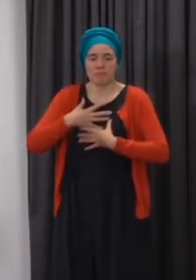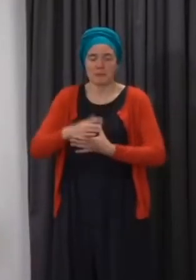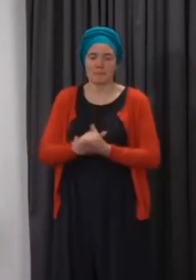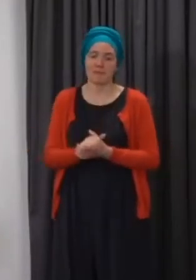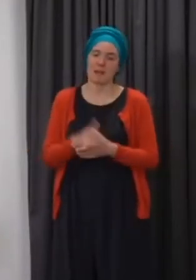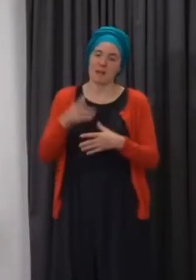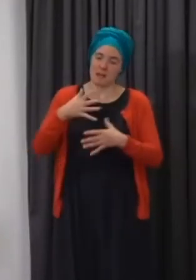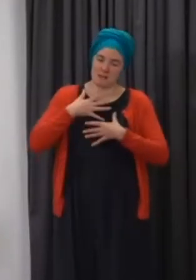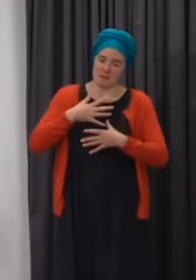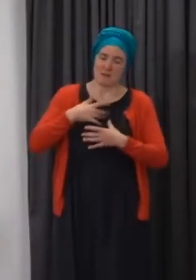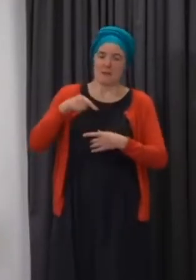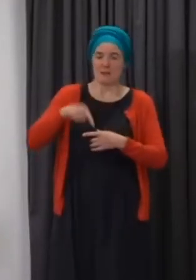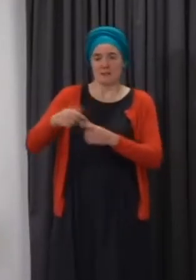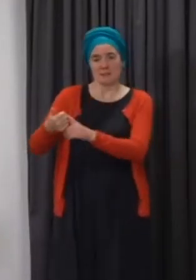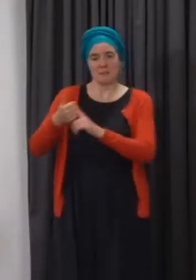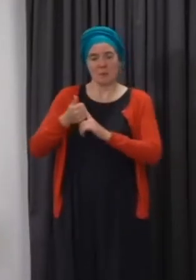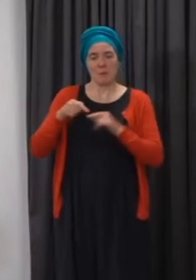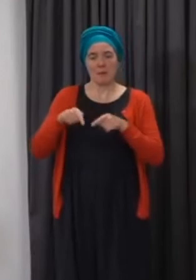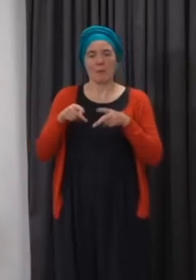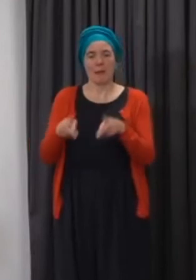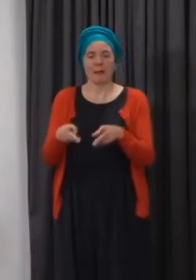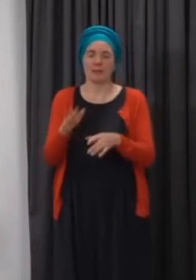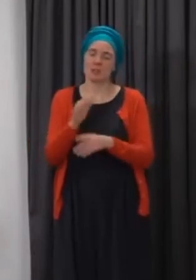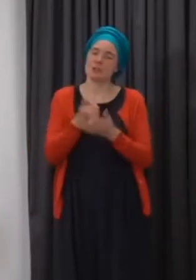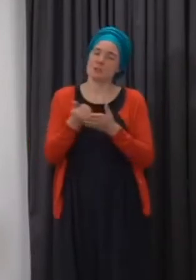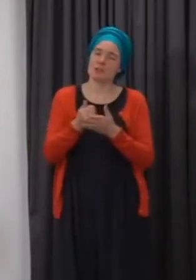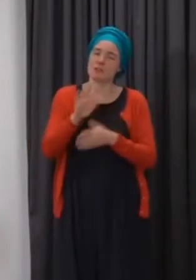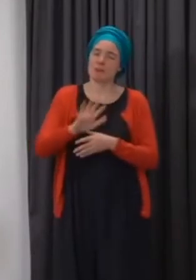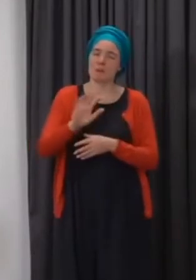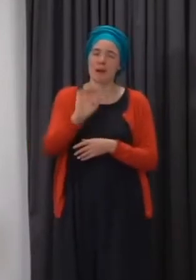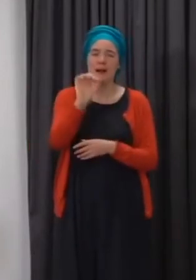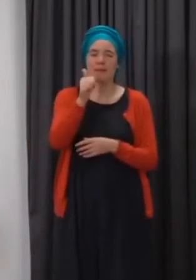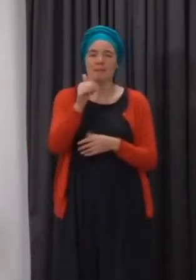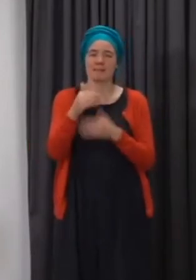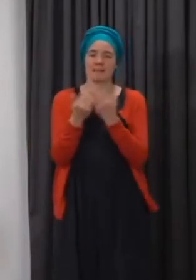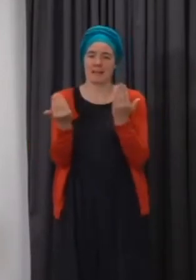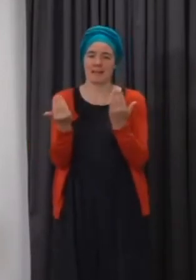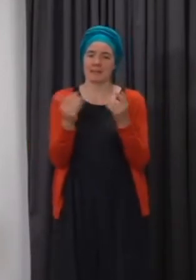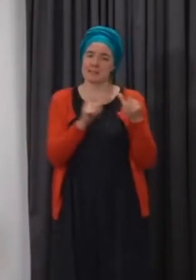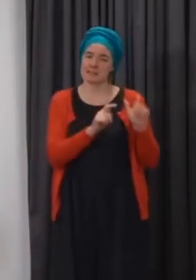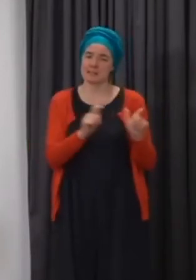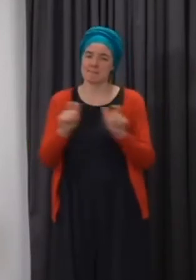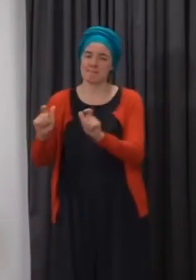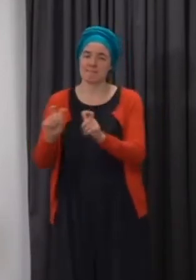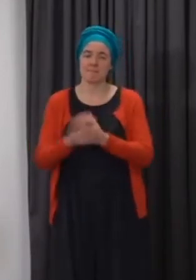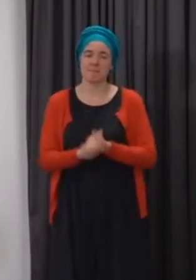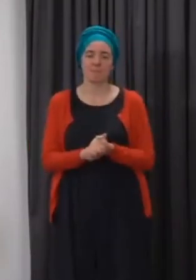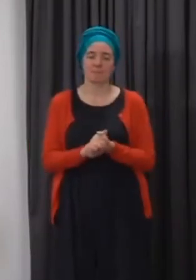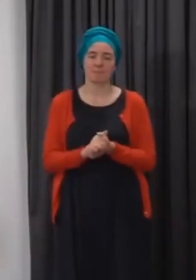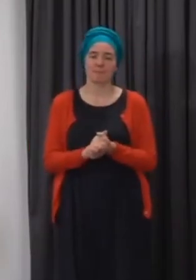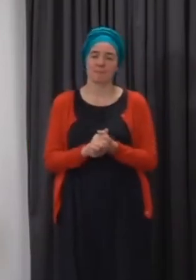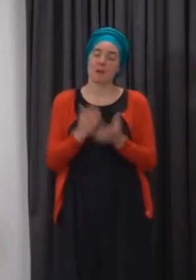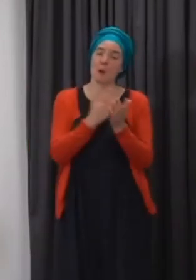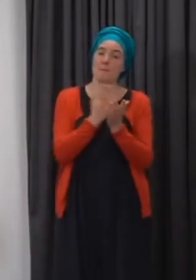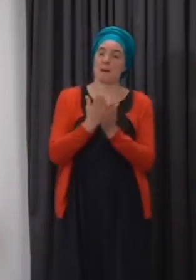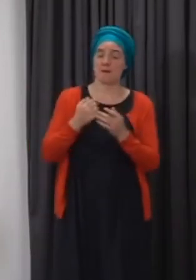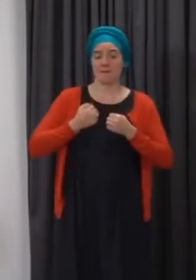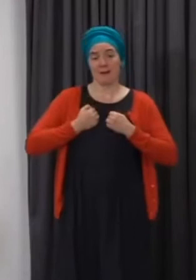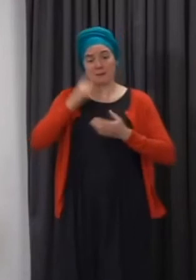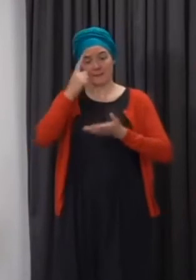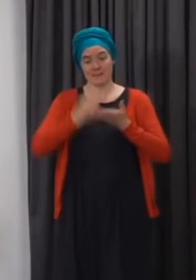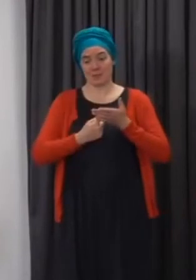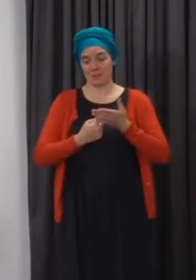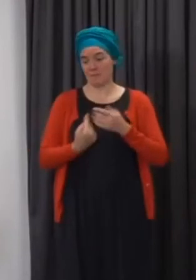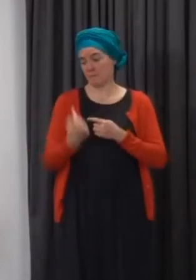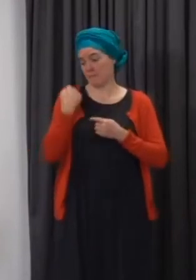11 days. One of the reasons why we took the early decision to suspend routine NHS appointments and surgery in